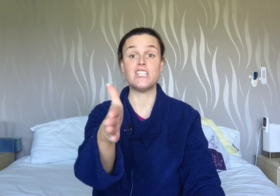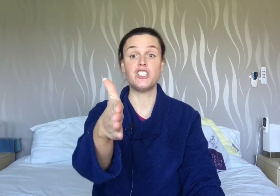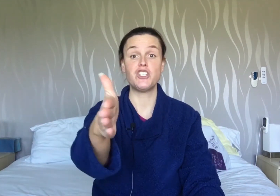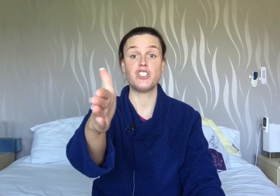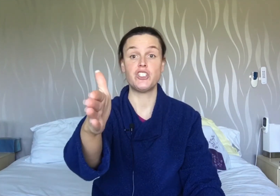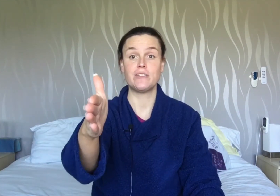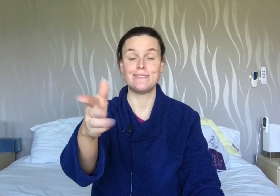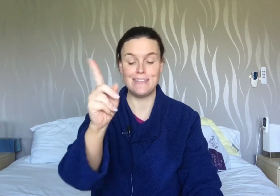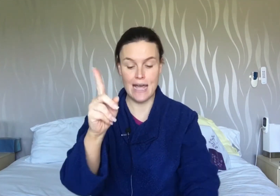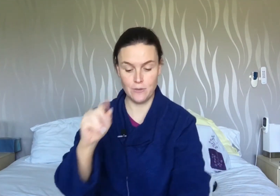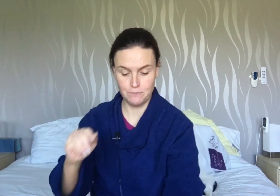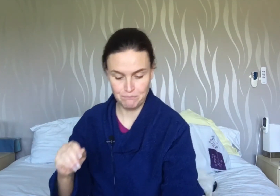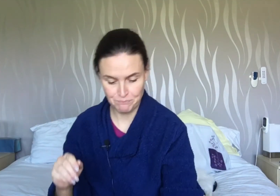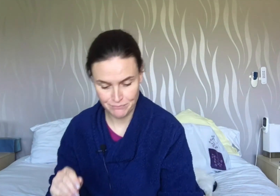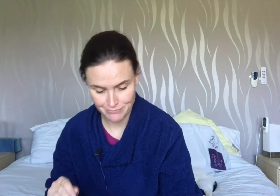Fish. Now,